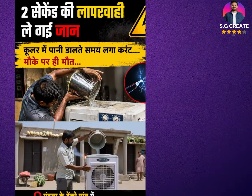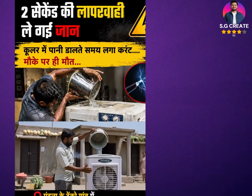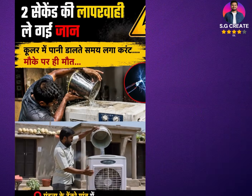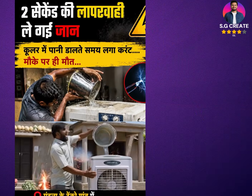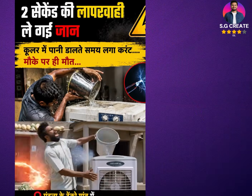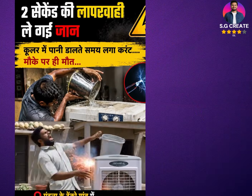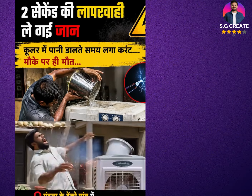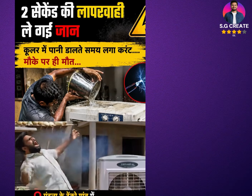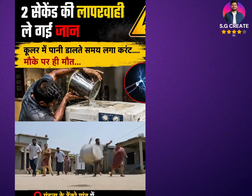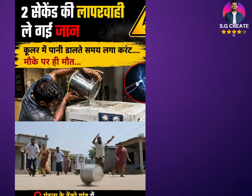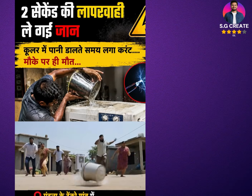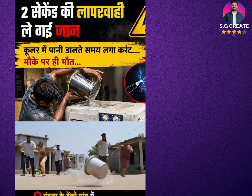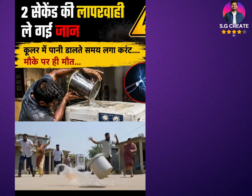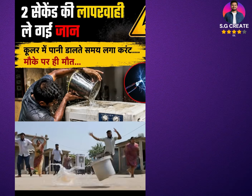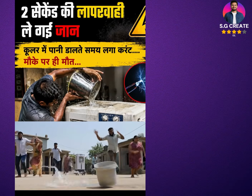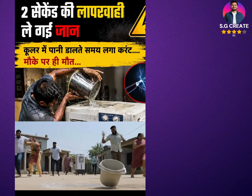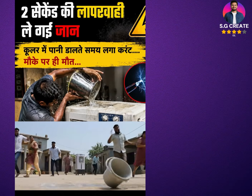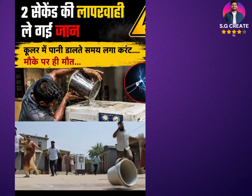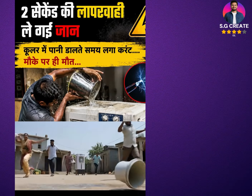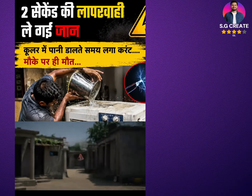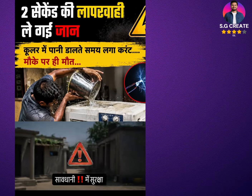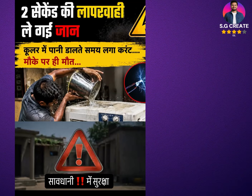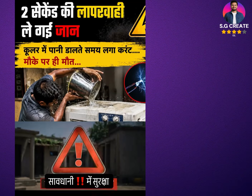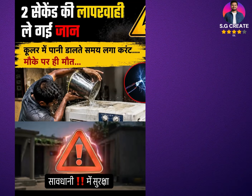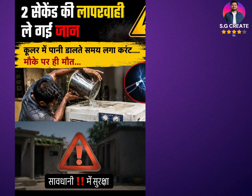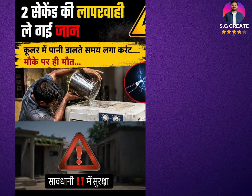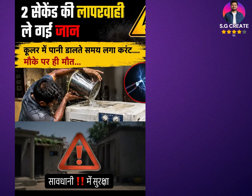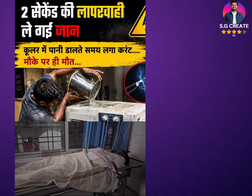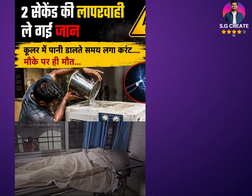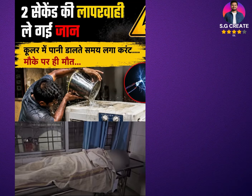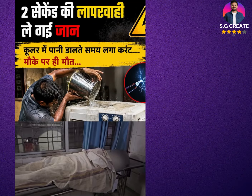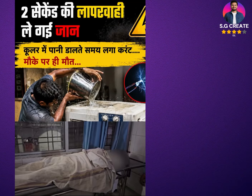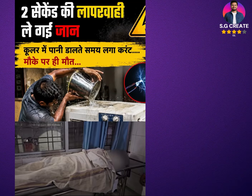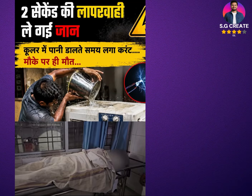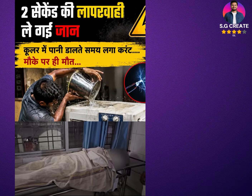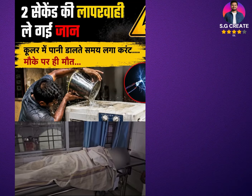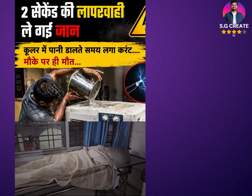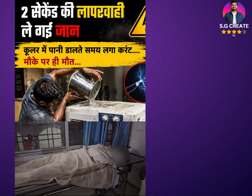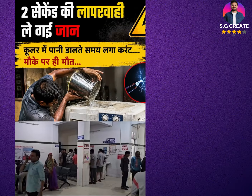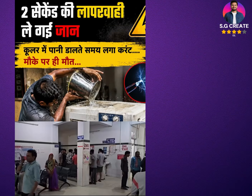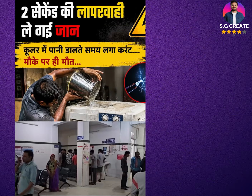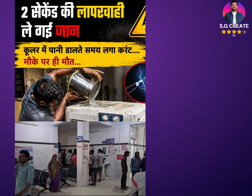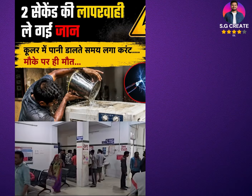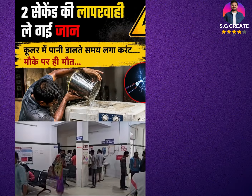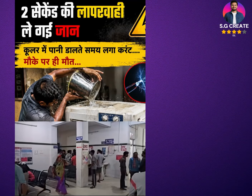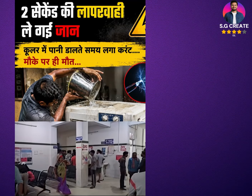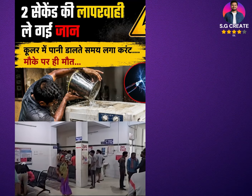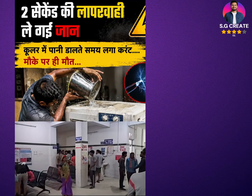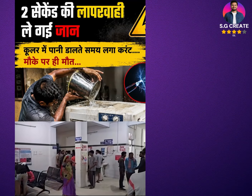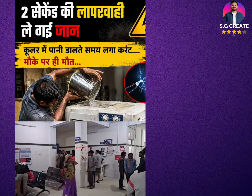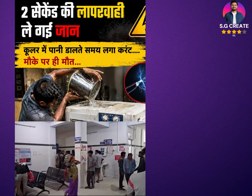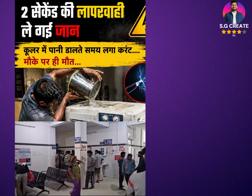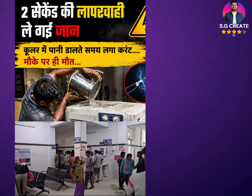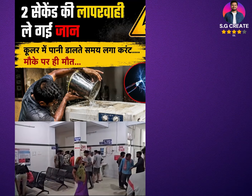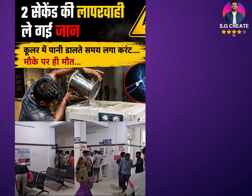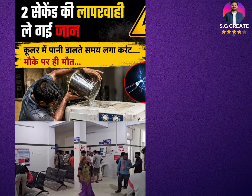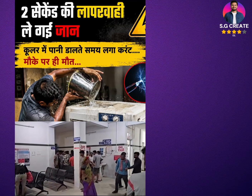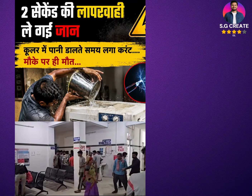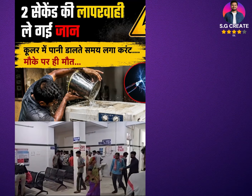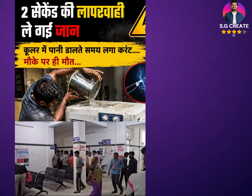frame. Grounding failures. If your home or the cooler lacks proper grounding earthing, the electrical current will pass through your body to the